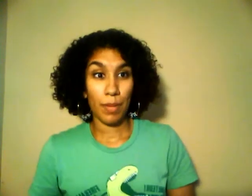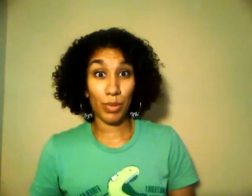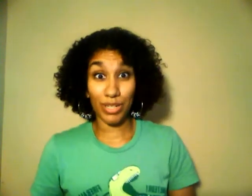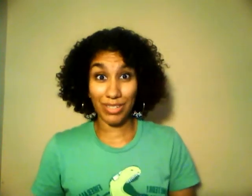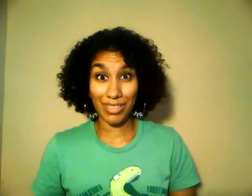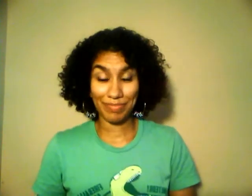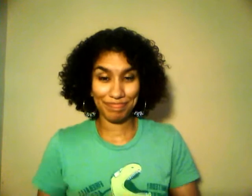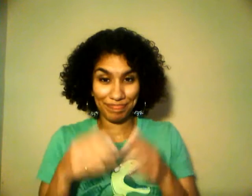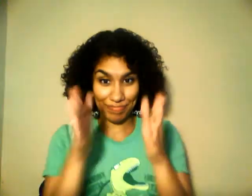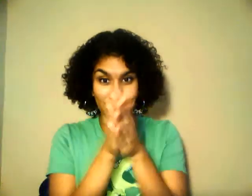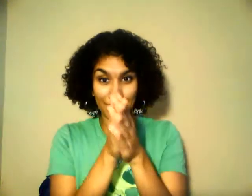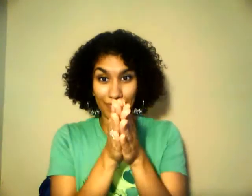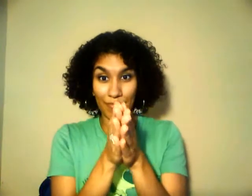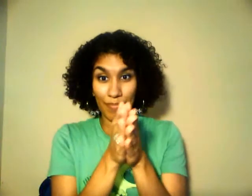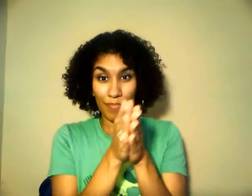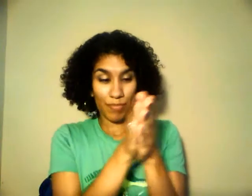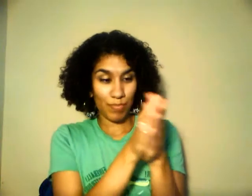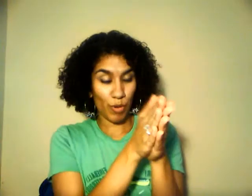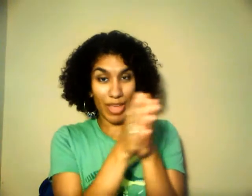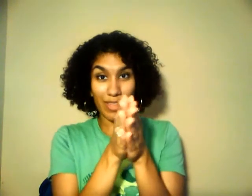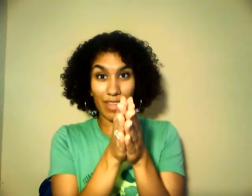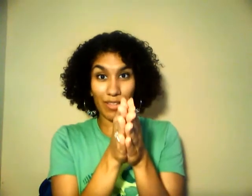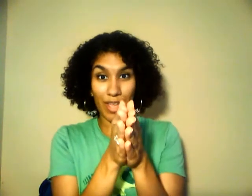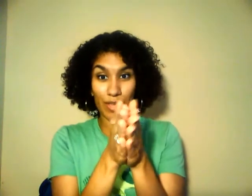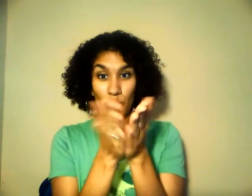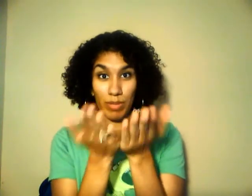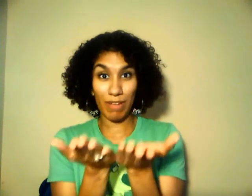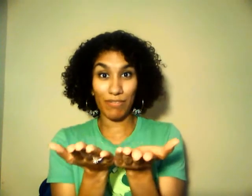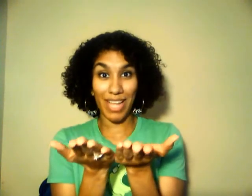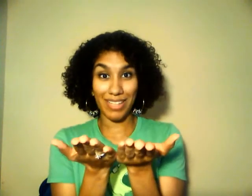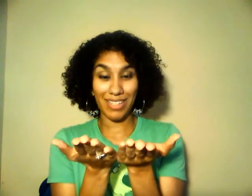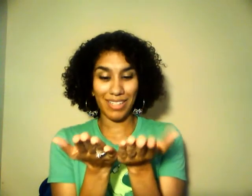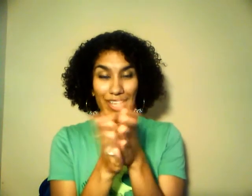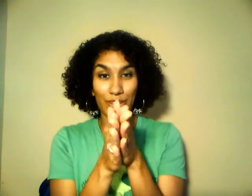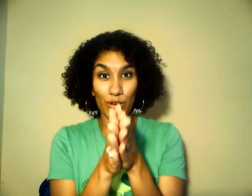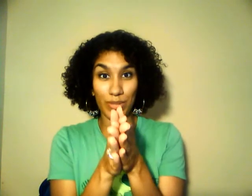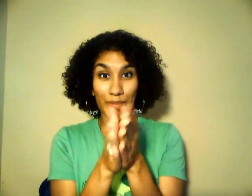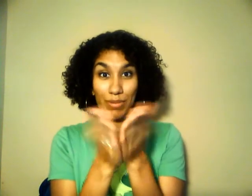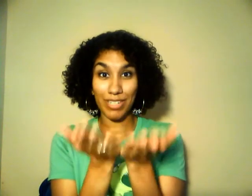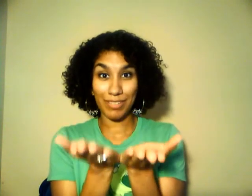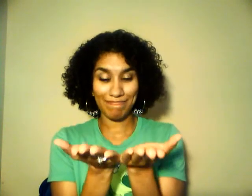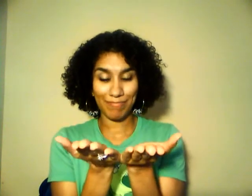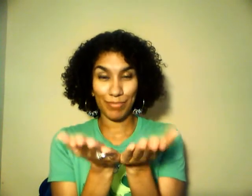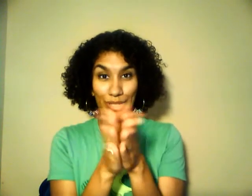Book. Both hands together and you open them out flat like you're opening a book. Book.